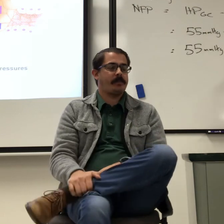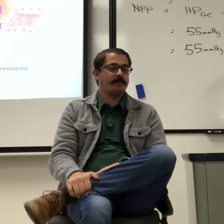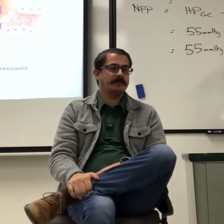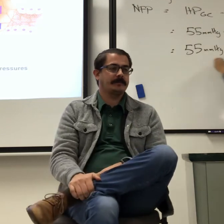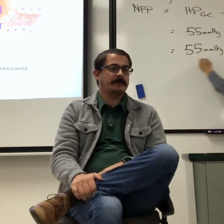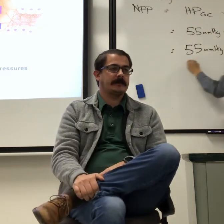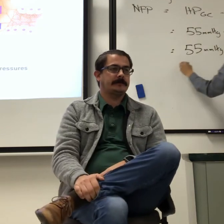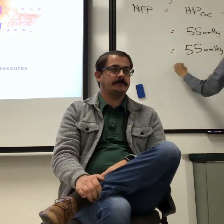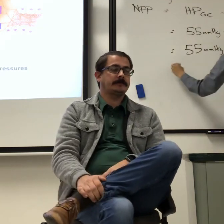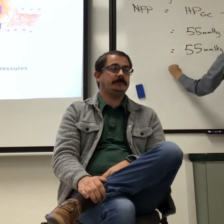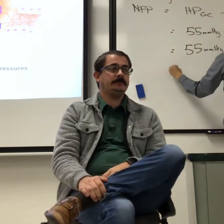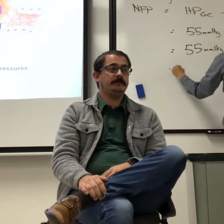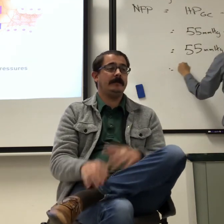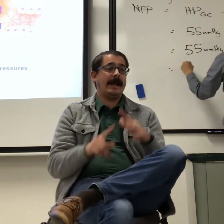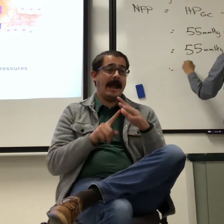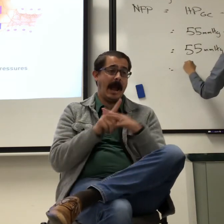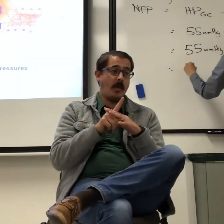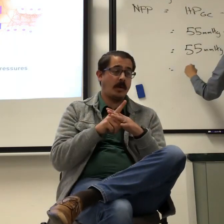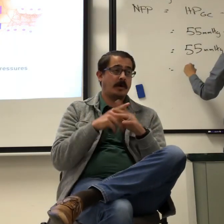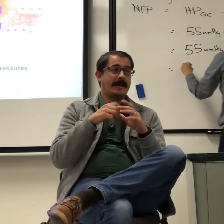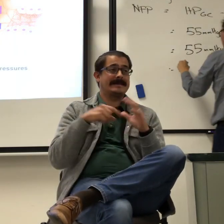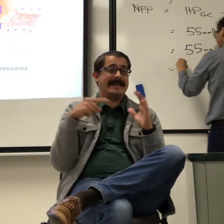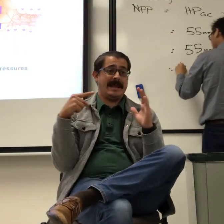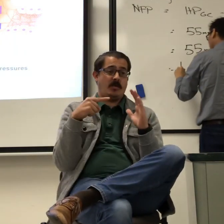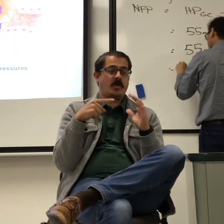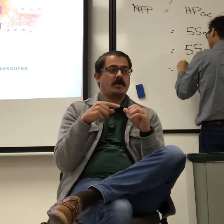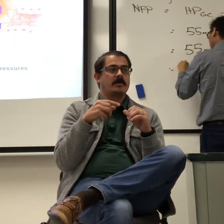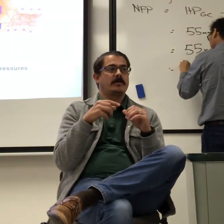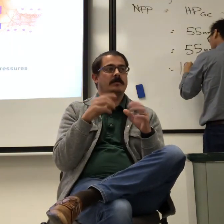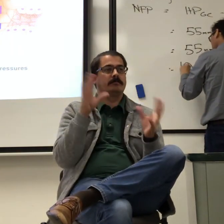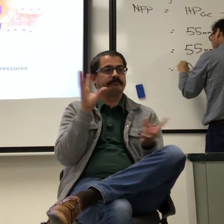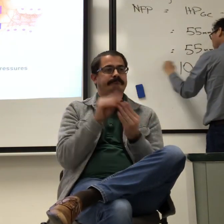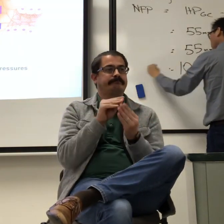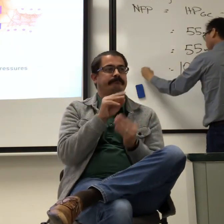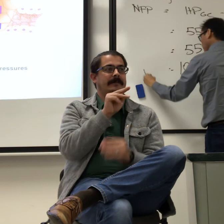Outward minus inward pressures. You get a net of 10.